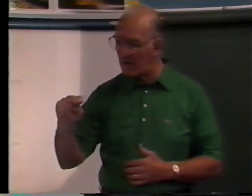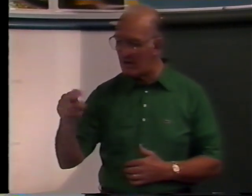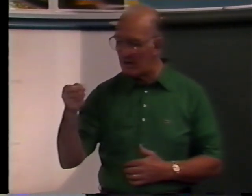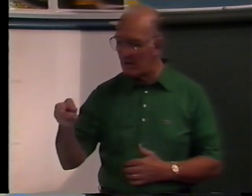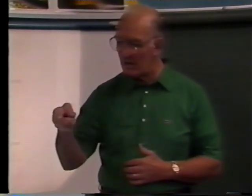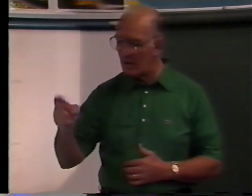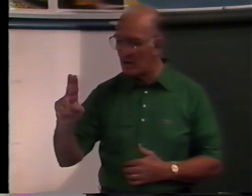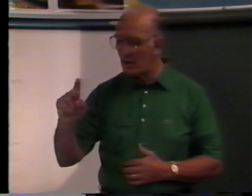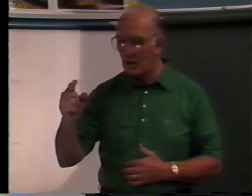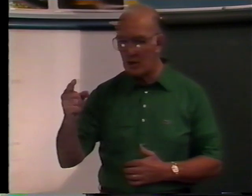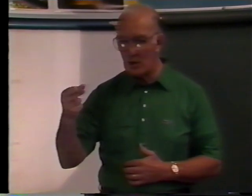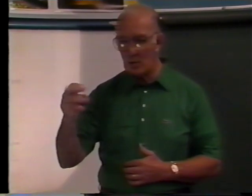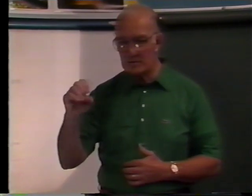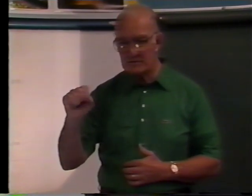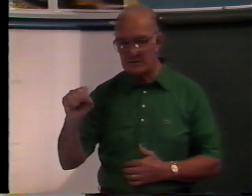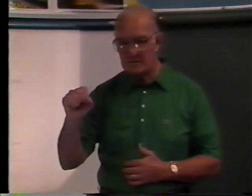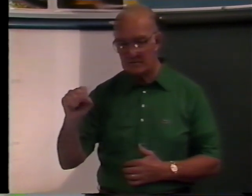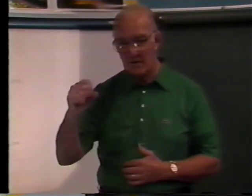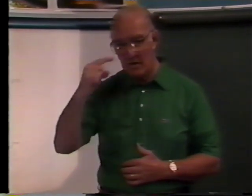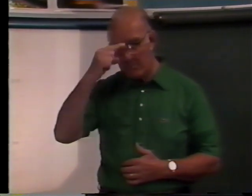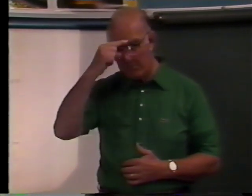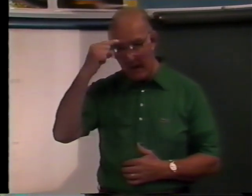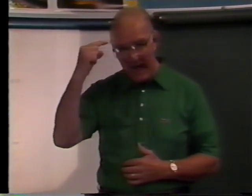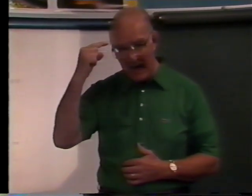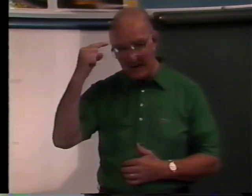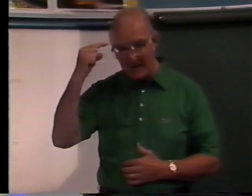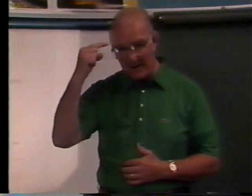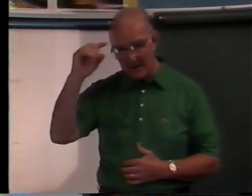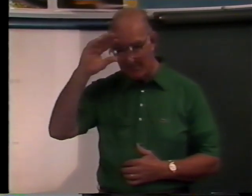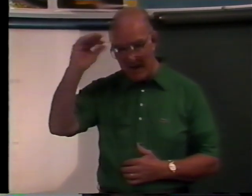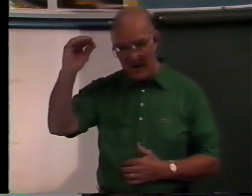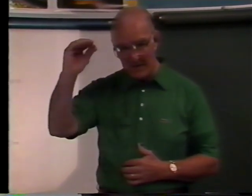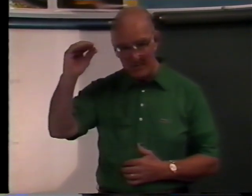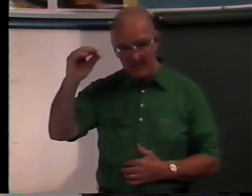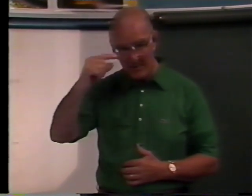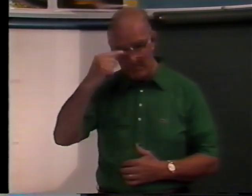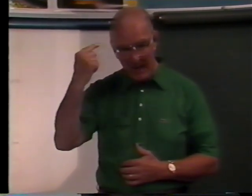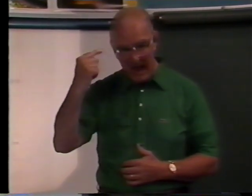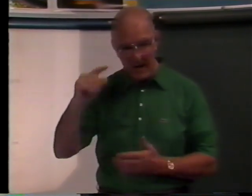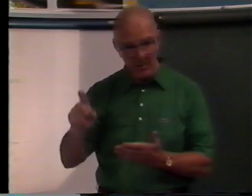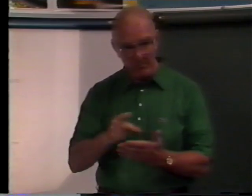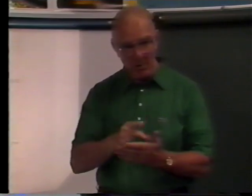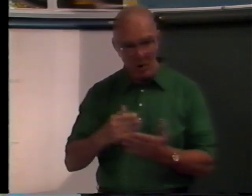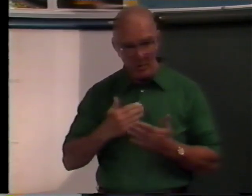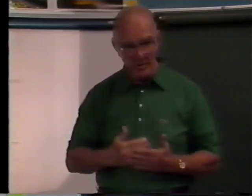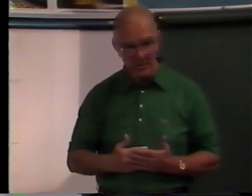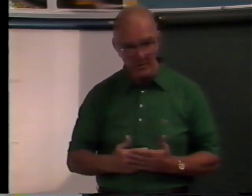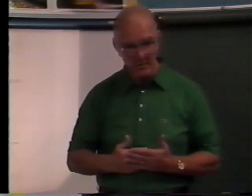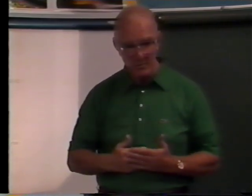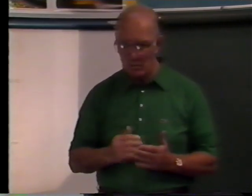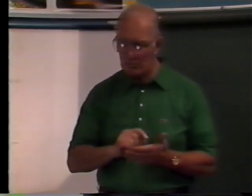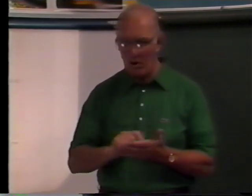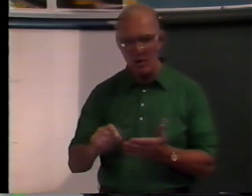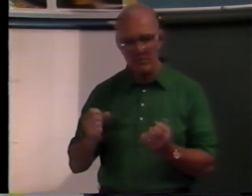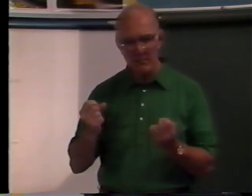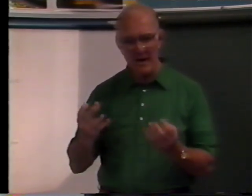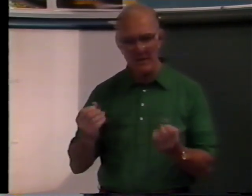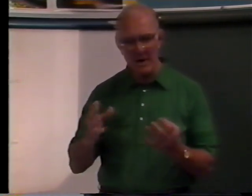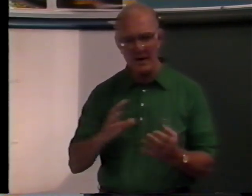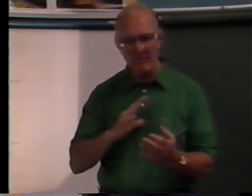Langston Hughes, black man, a black poet, who wrote many, many